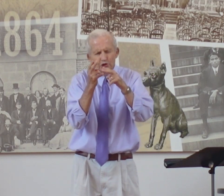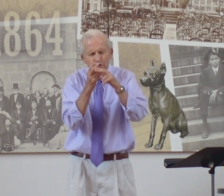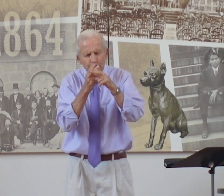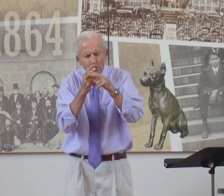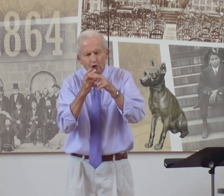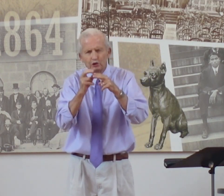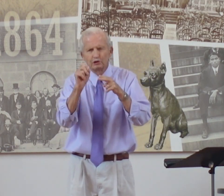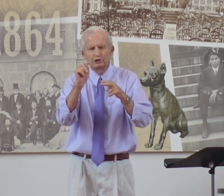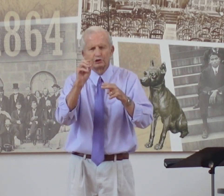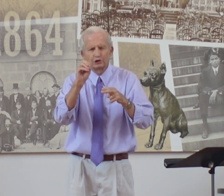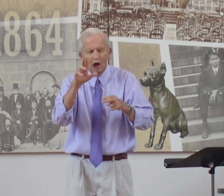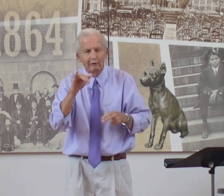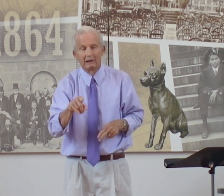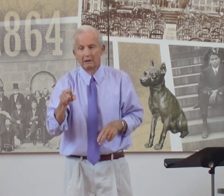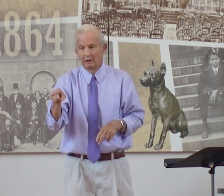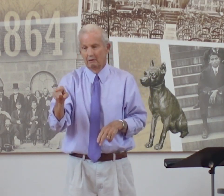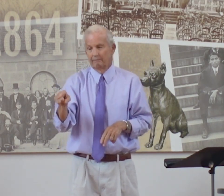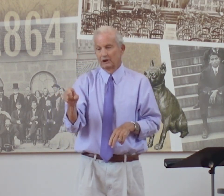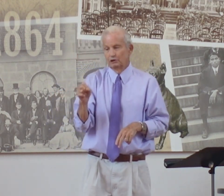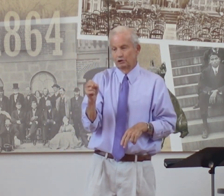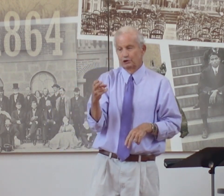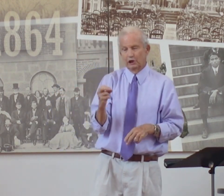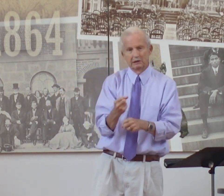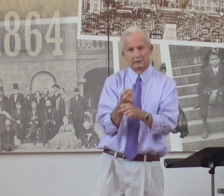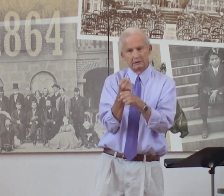She always came in with a big smile as well.